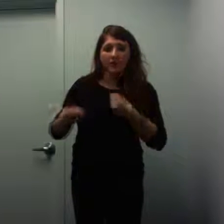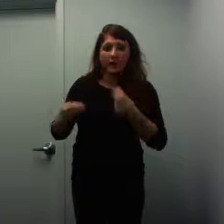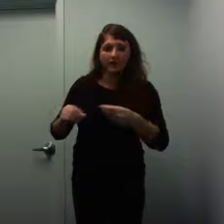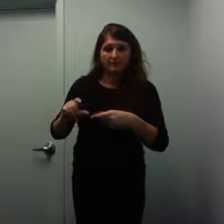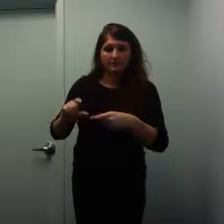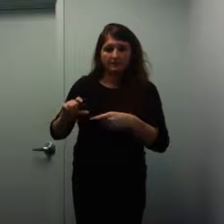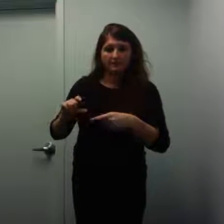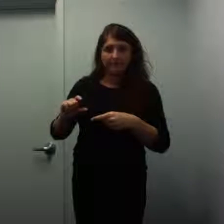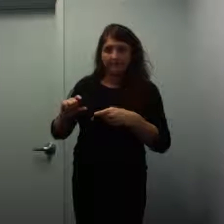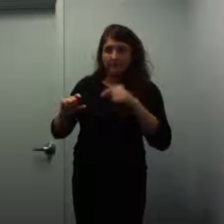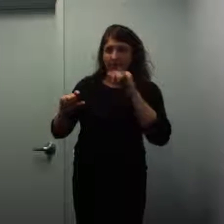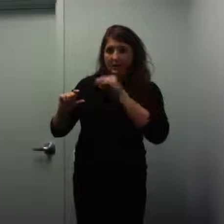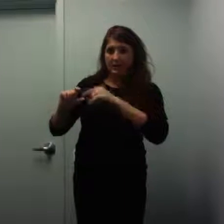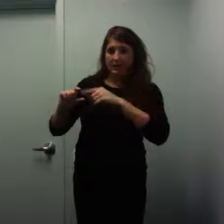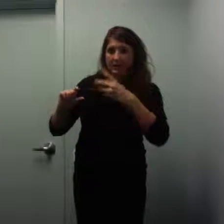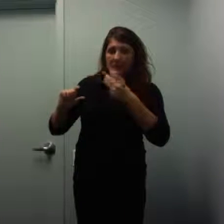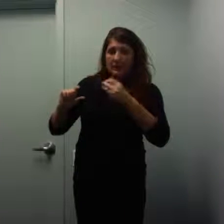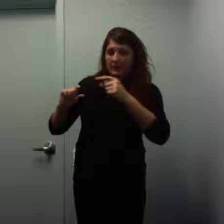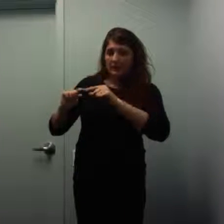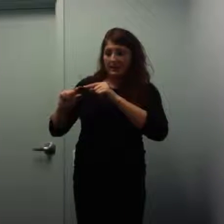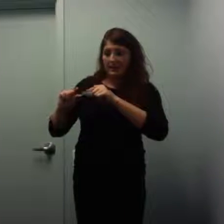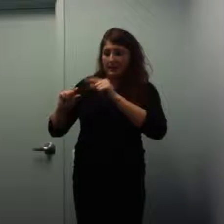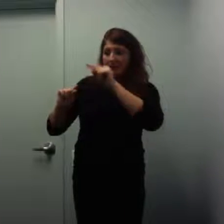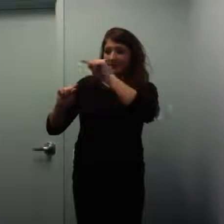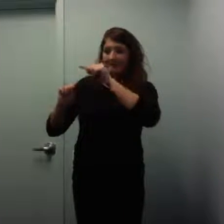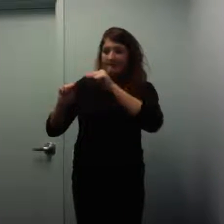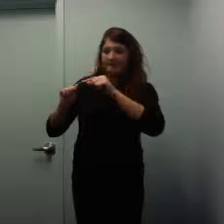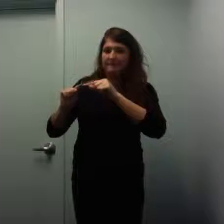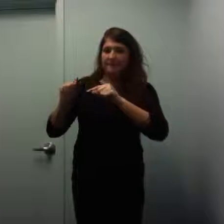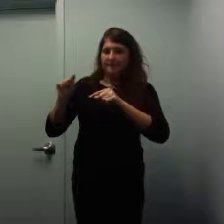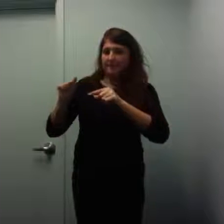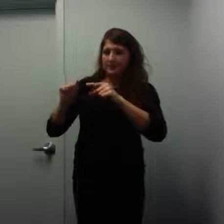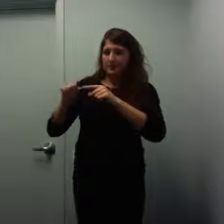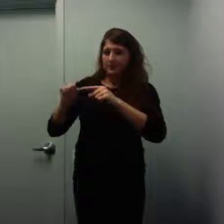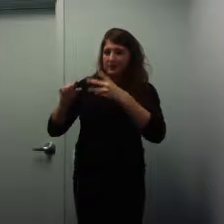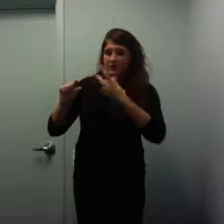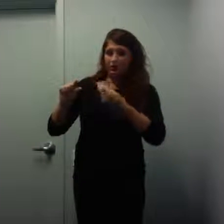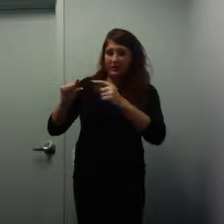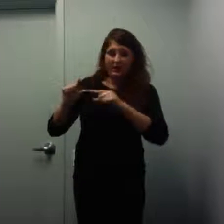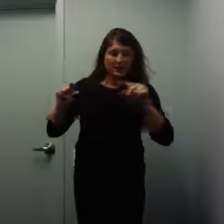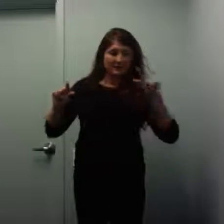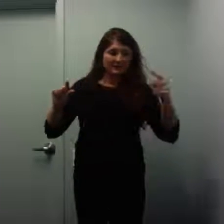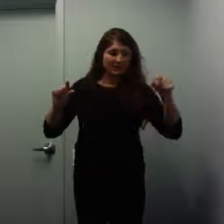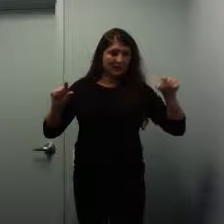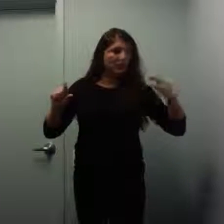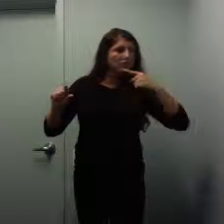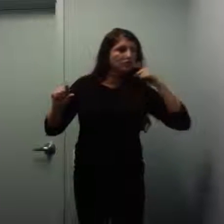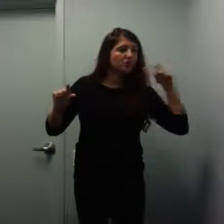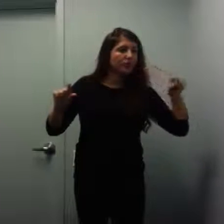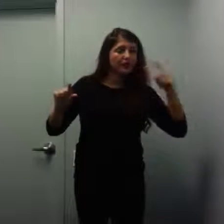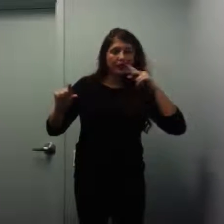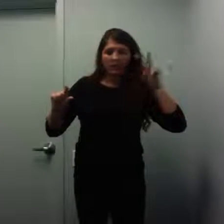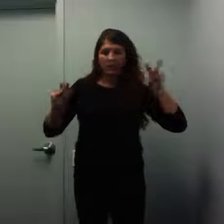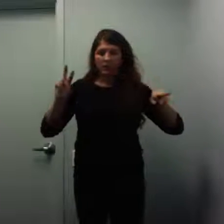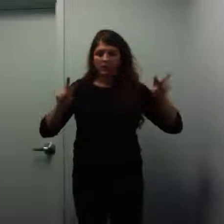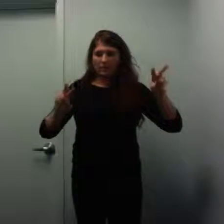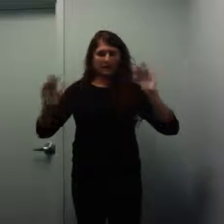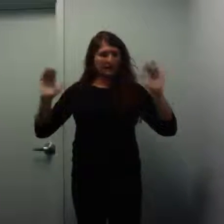This is the wet bulb, this is the dry bulb. This one stays dry. They read the two, they will come up with different temperature